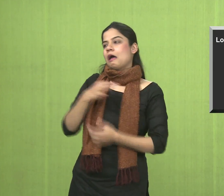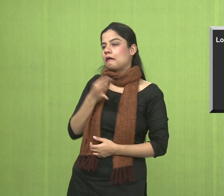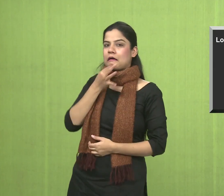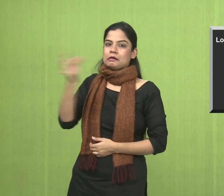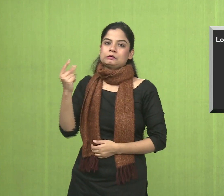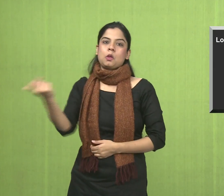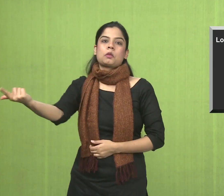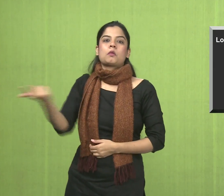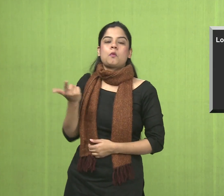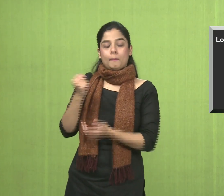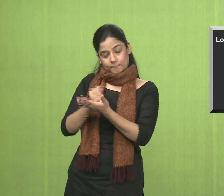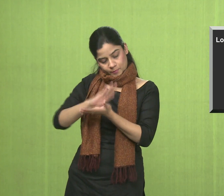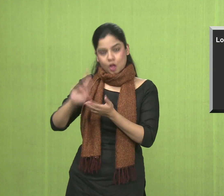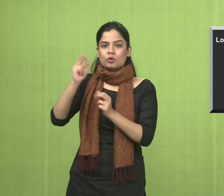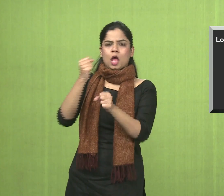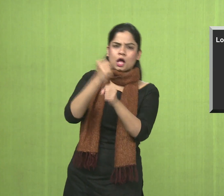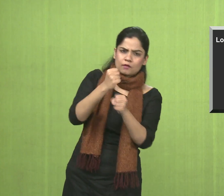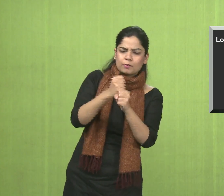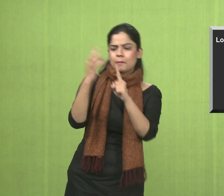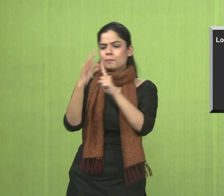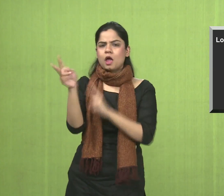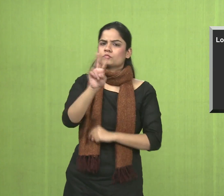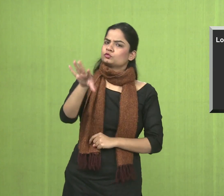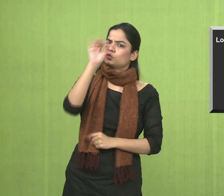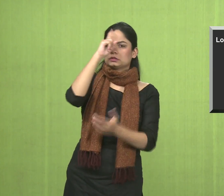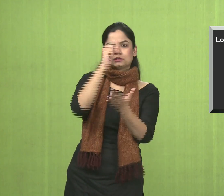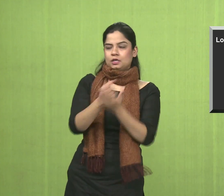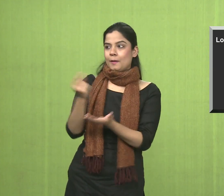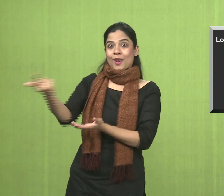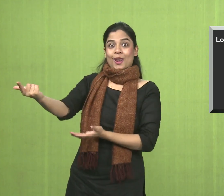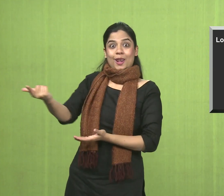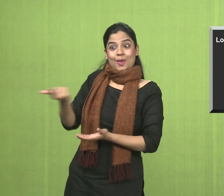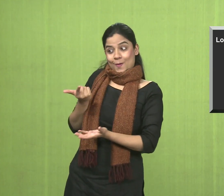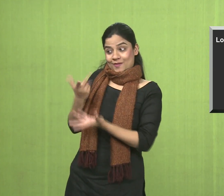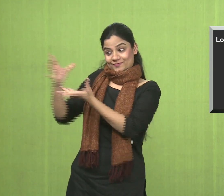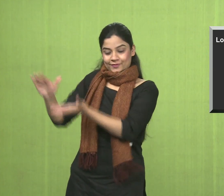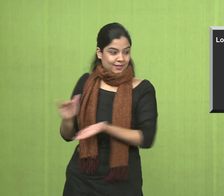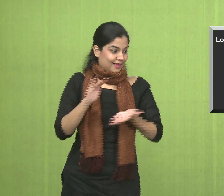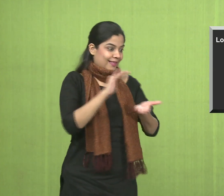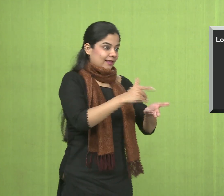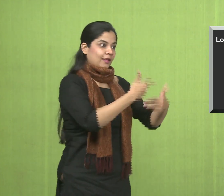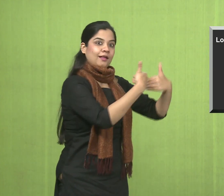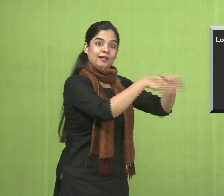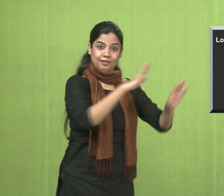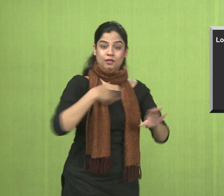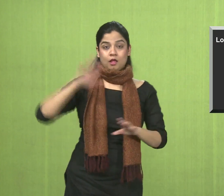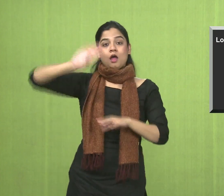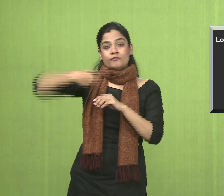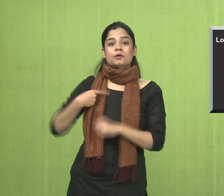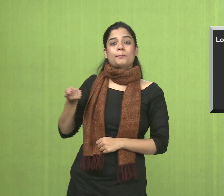The bank can give us education loan for our child. Be it a government or a private bank, you can decide with it, and that loan has to be given for the child, and later on we